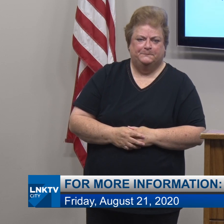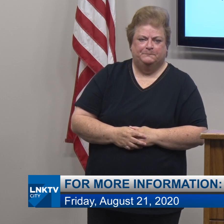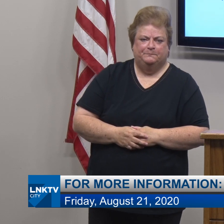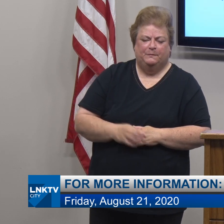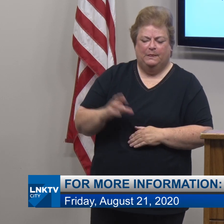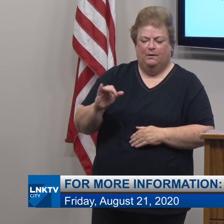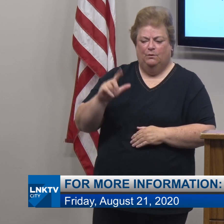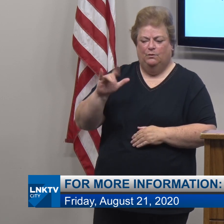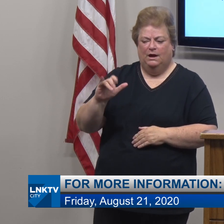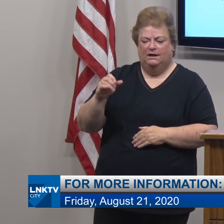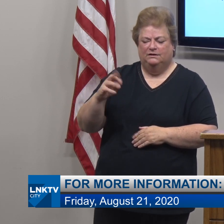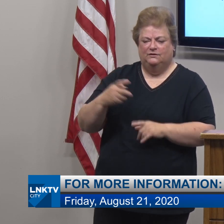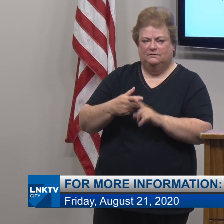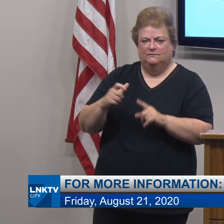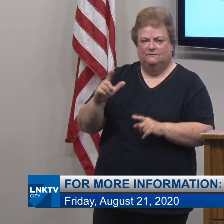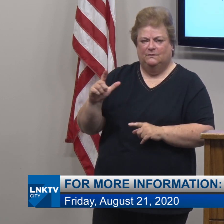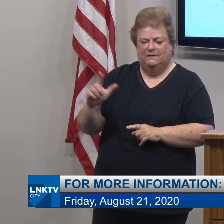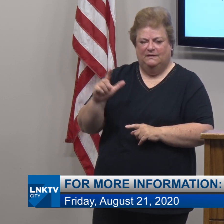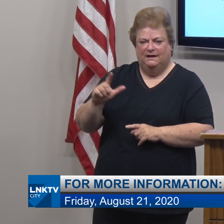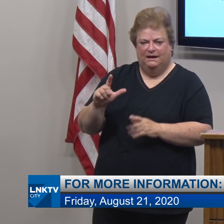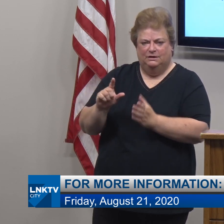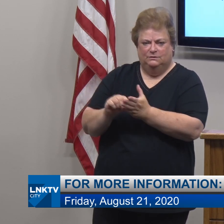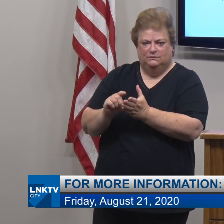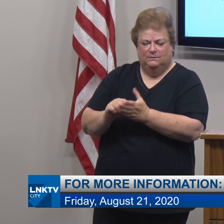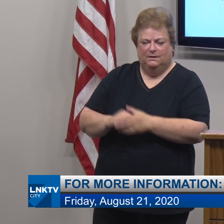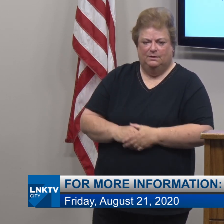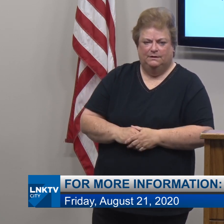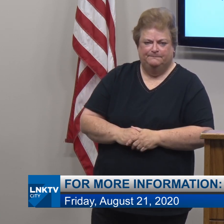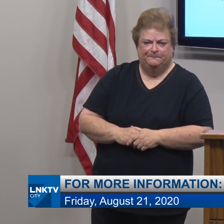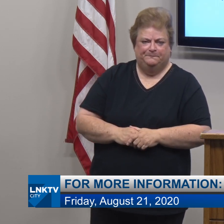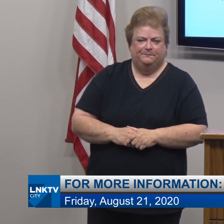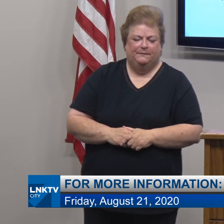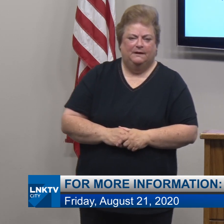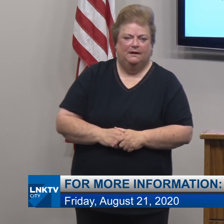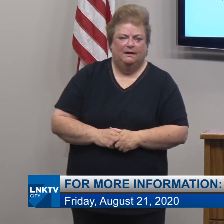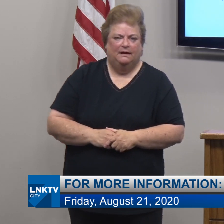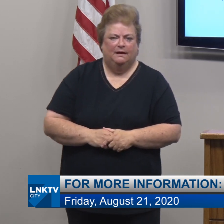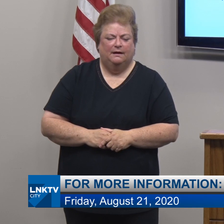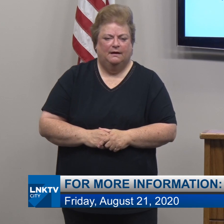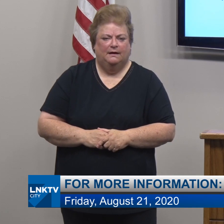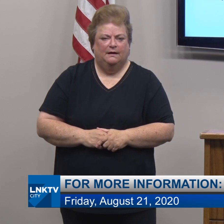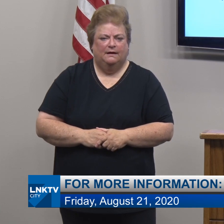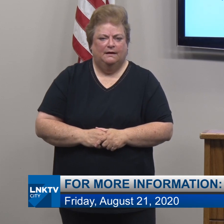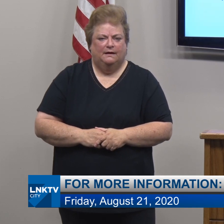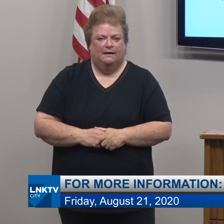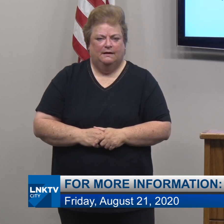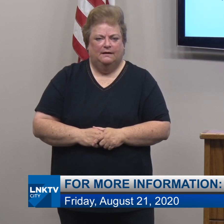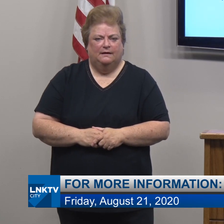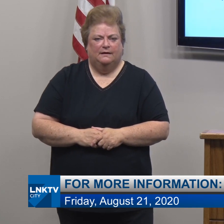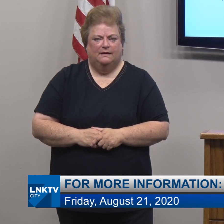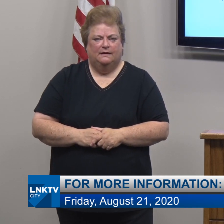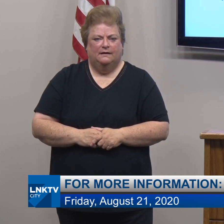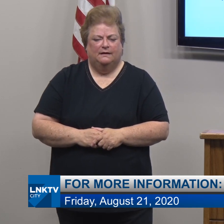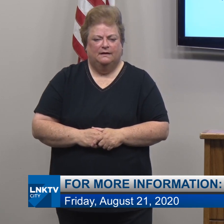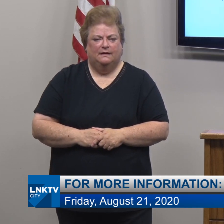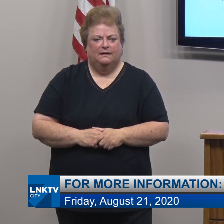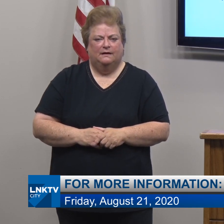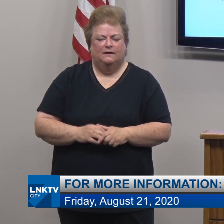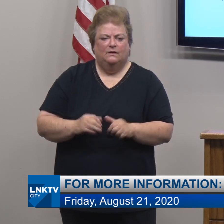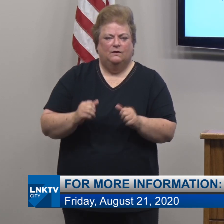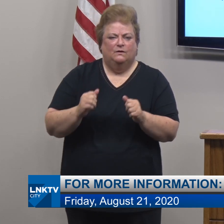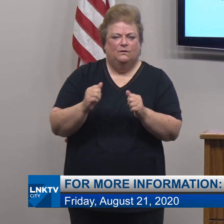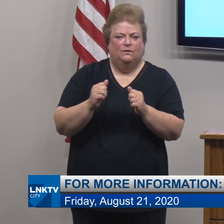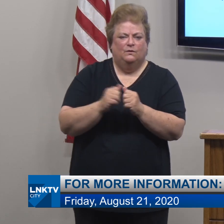Director Lopez Riley at the Journal-Star. After your conversation with bar owners and your staff's conversation with bar owners